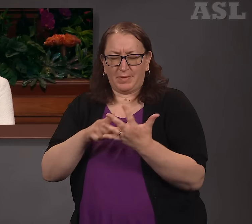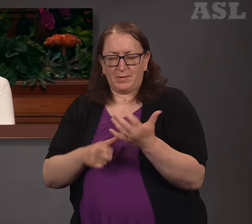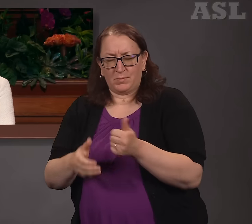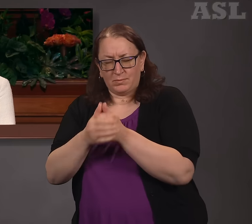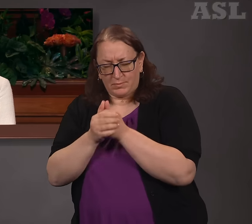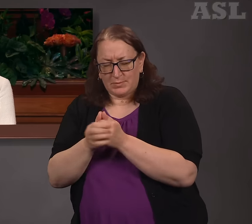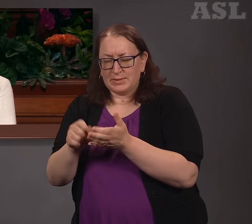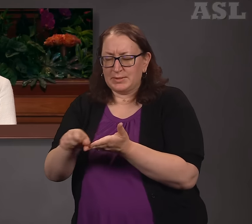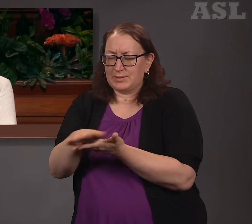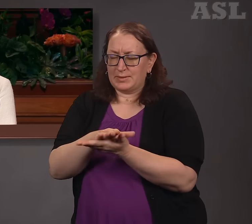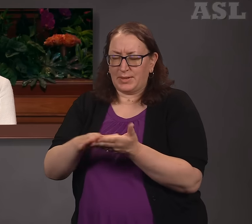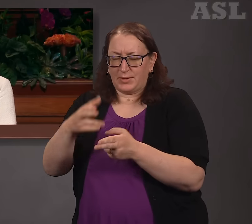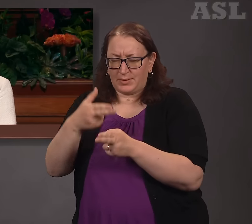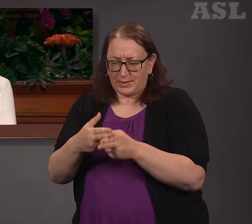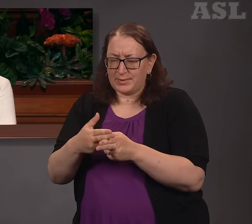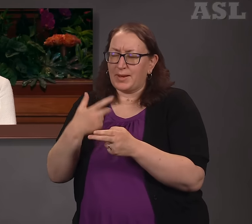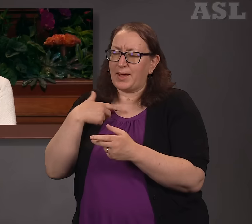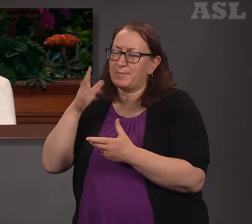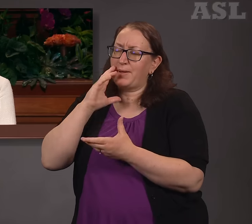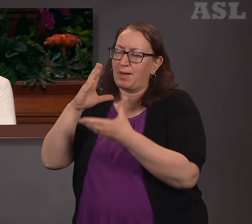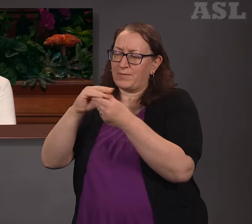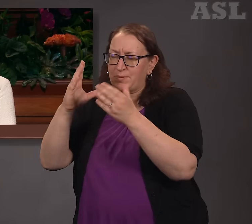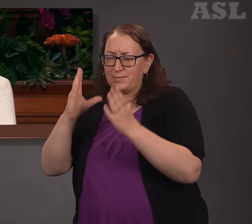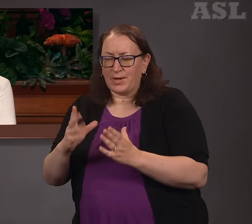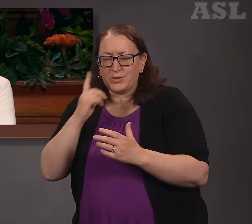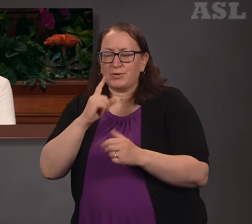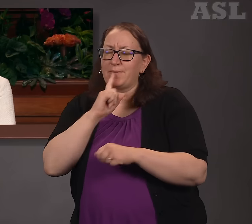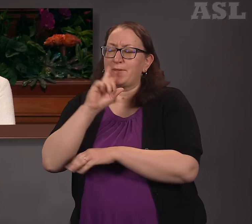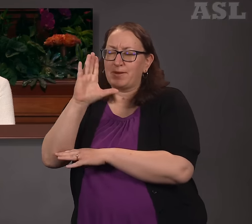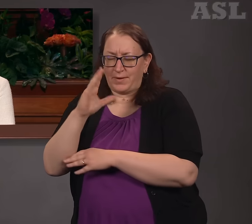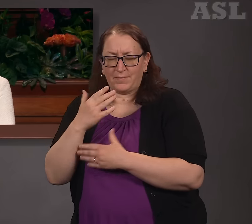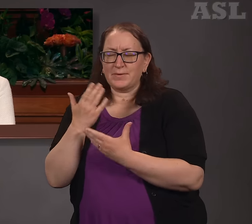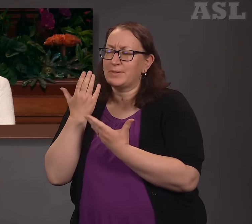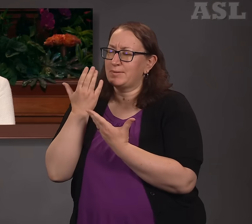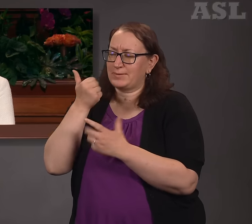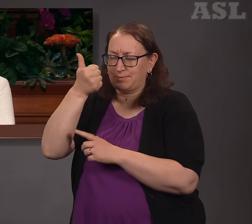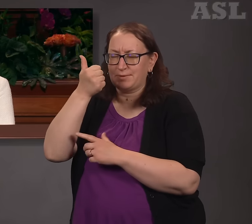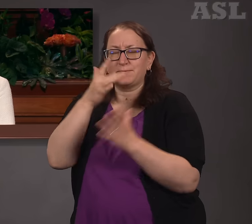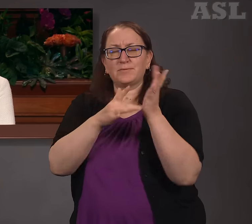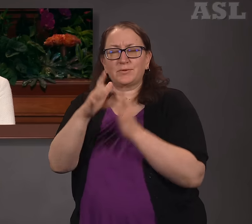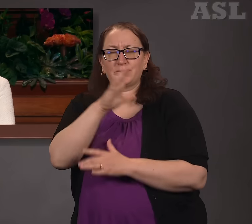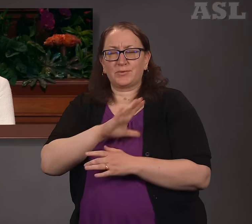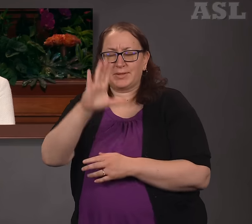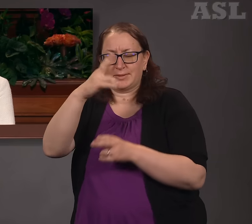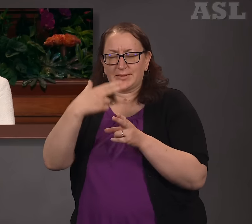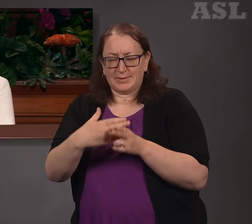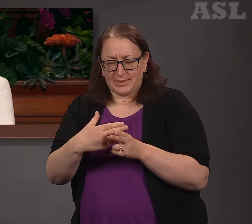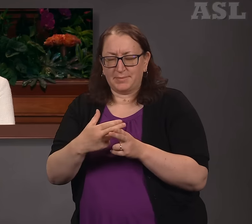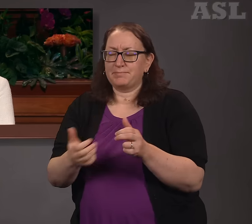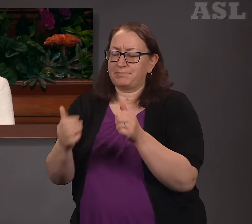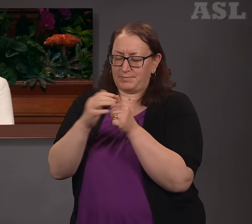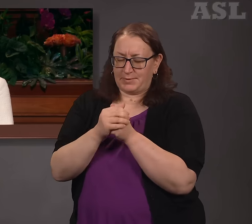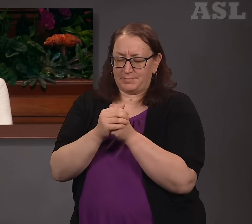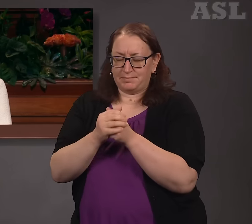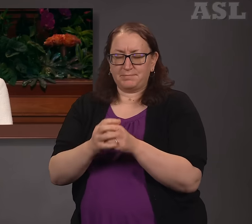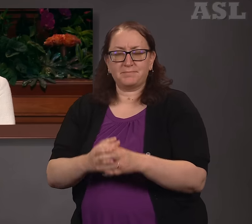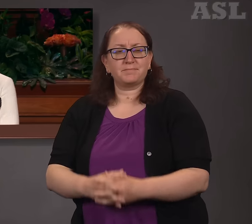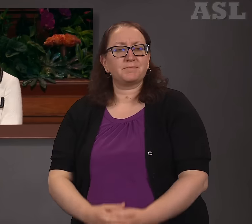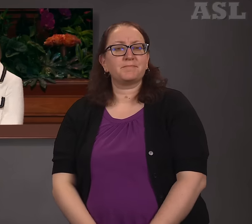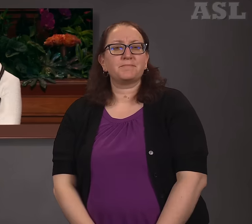the sacred name of the messenger of the covenant himself, Jesus Christ. Amen.